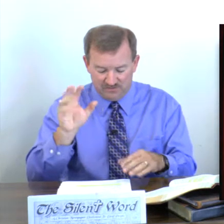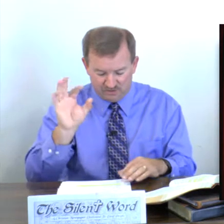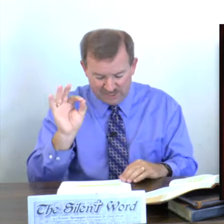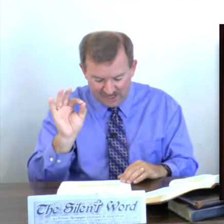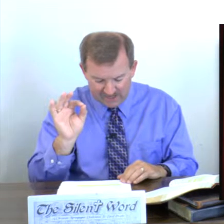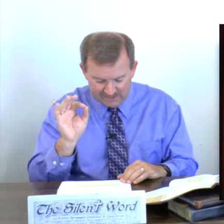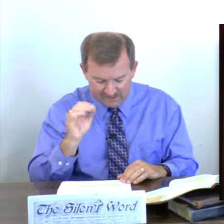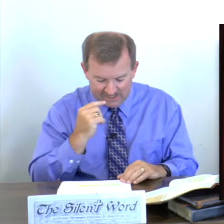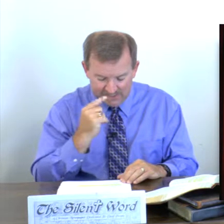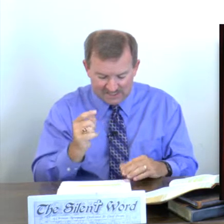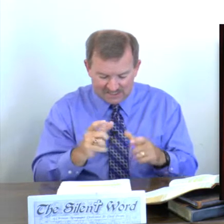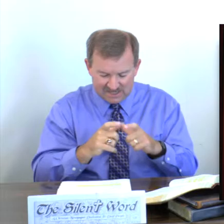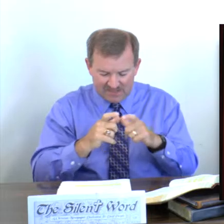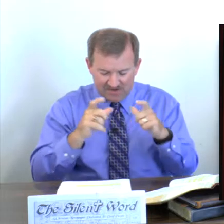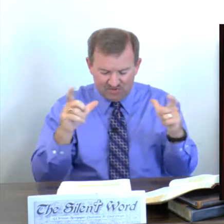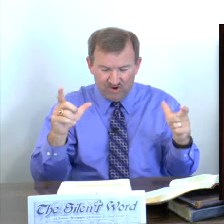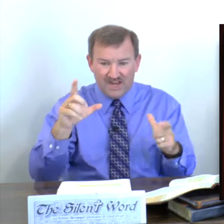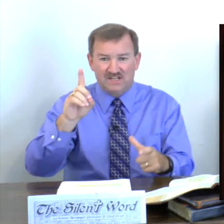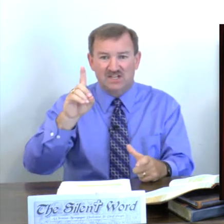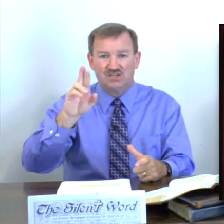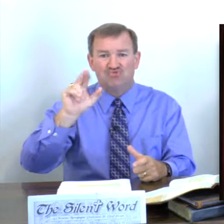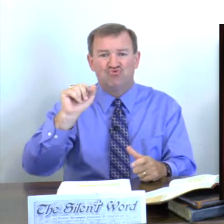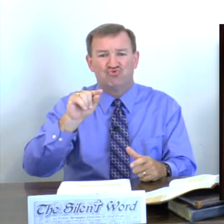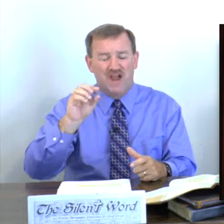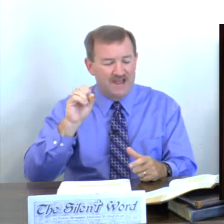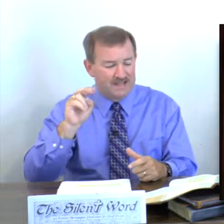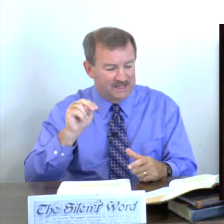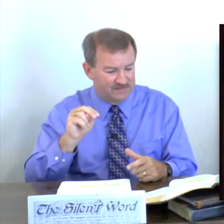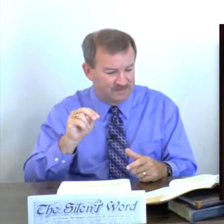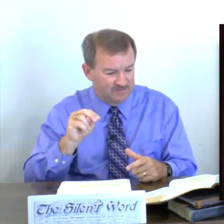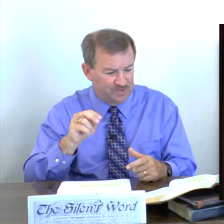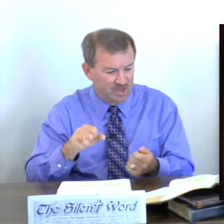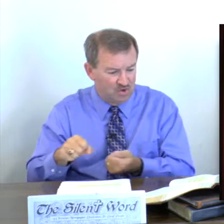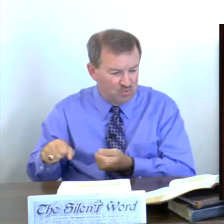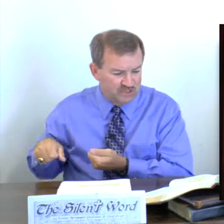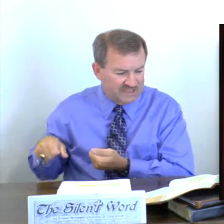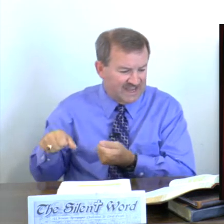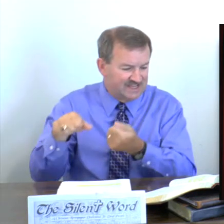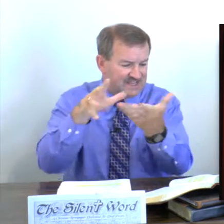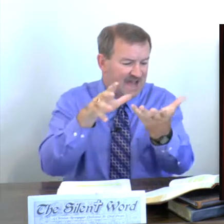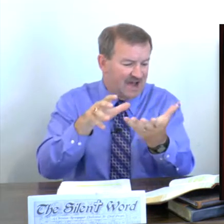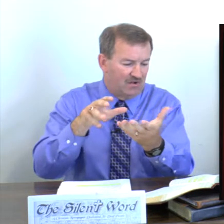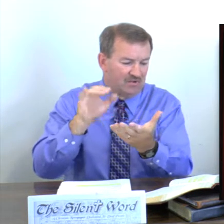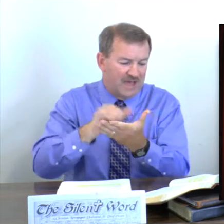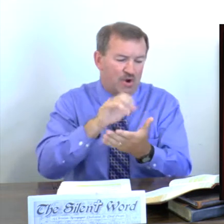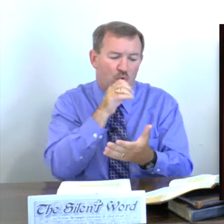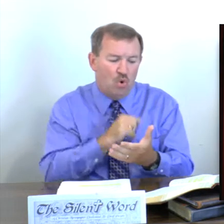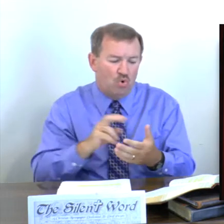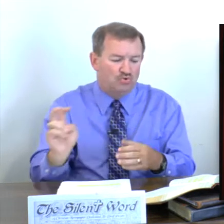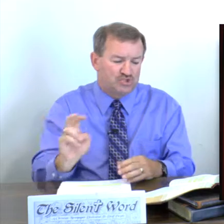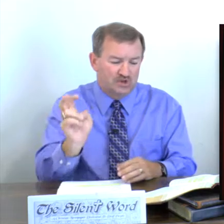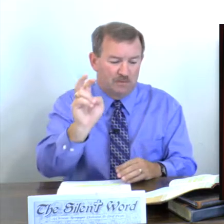verse 9. It says, and the great dragon was cast out, that old